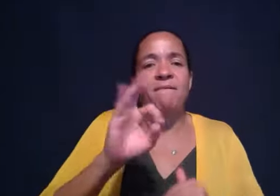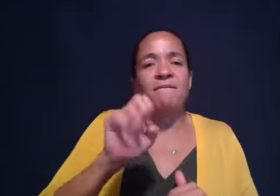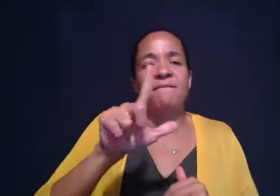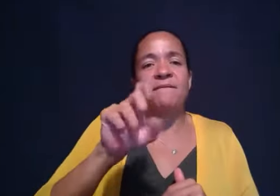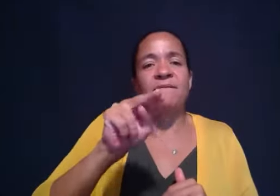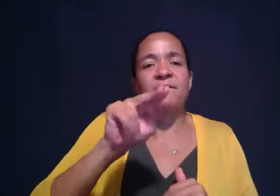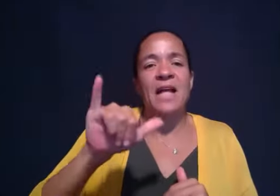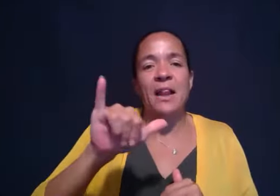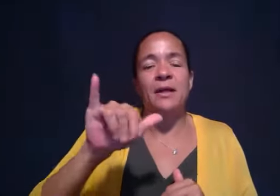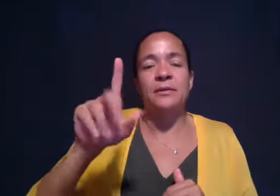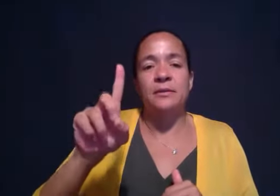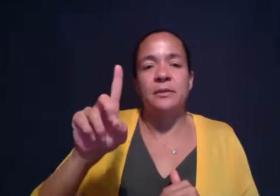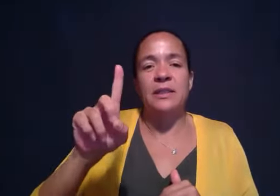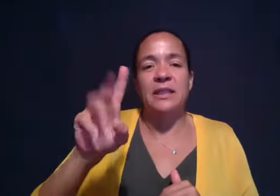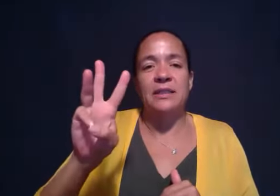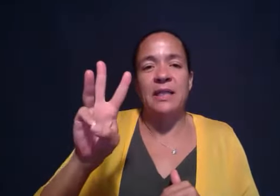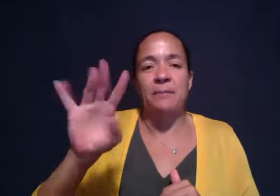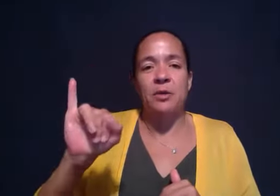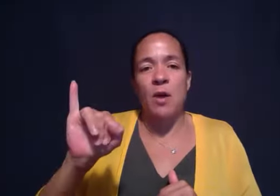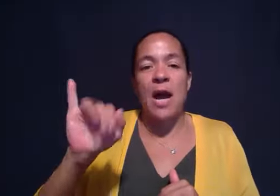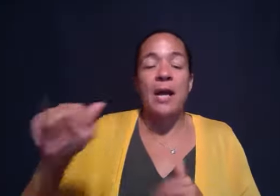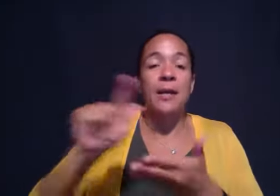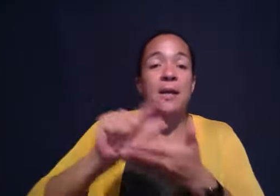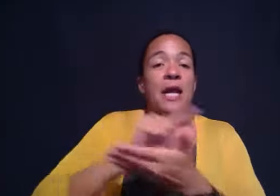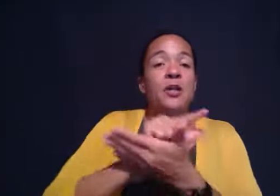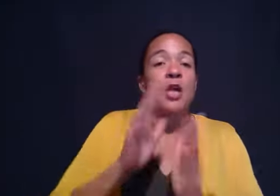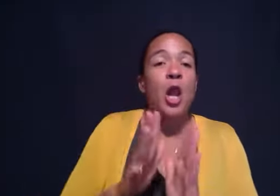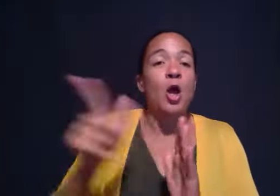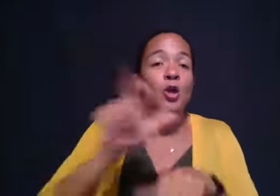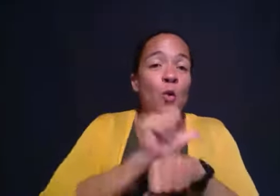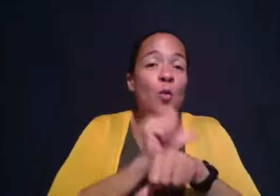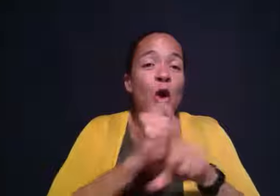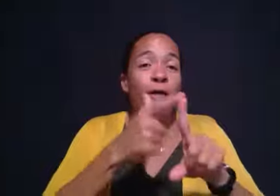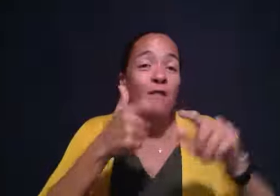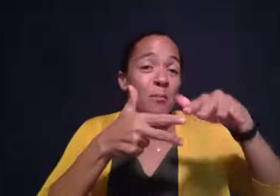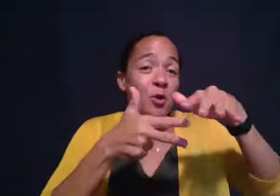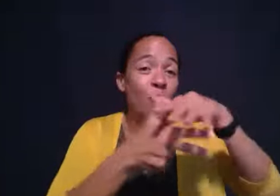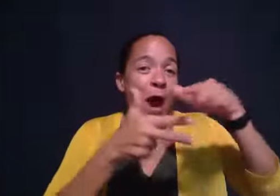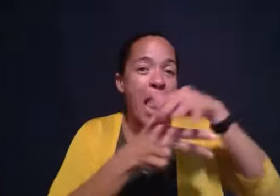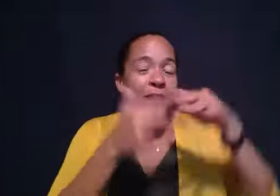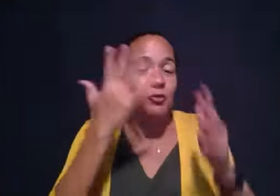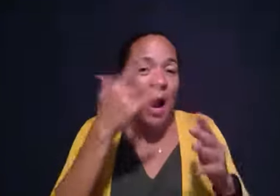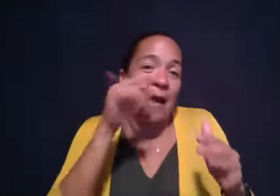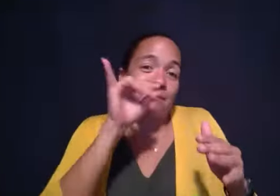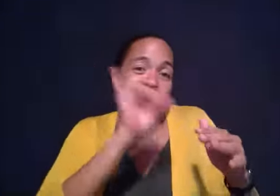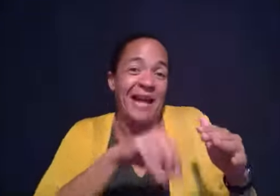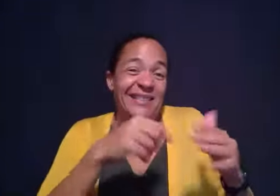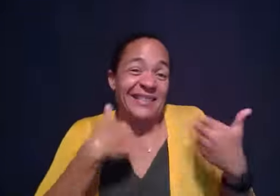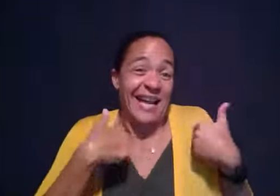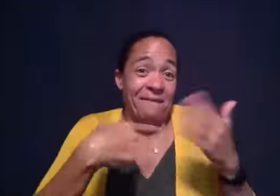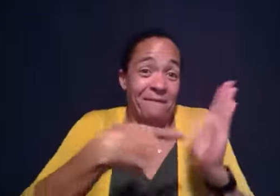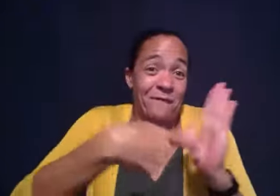an attorney that worked out of his garage, because those are the kind of attorneys I can afford. They do not have legal offices.